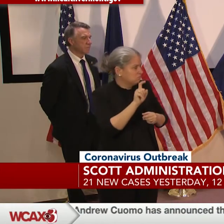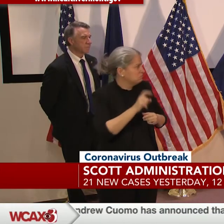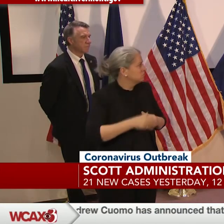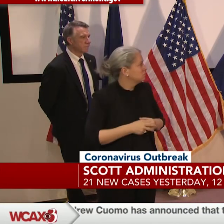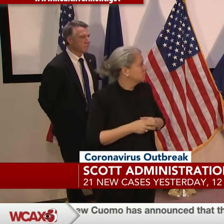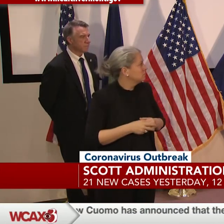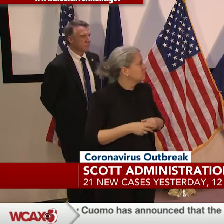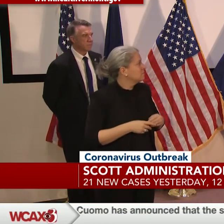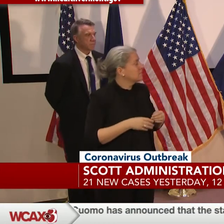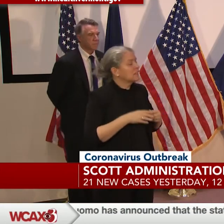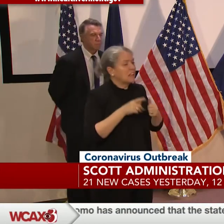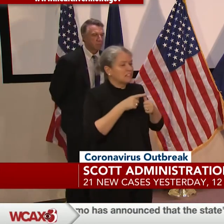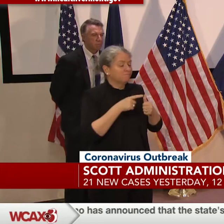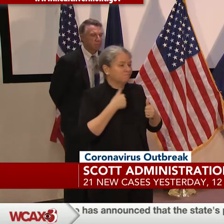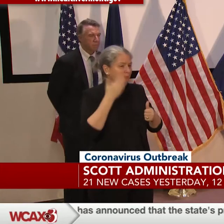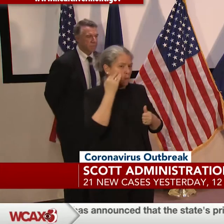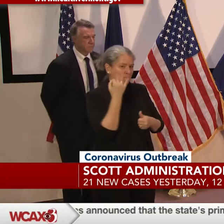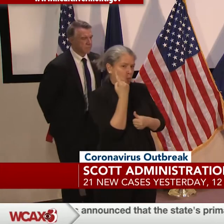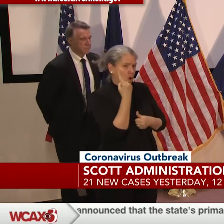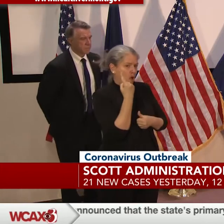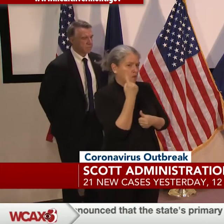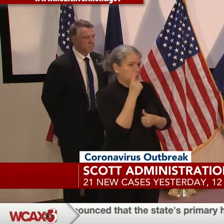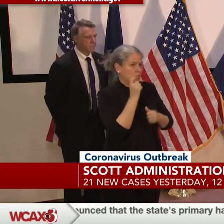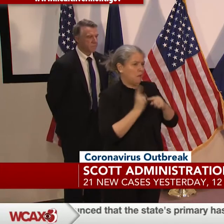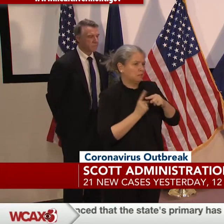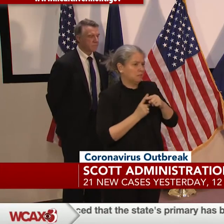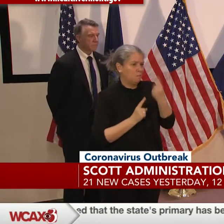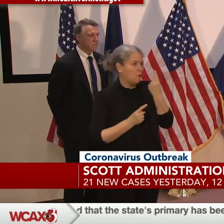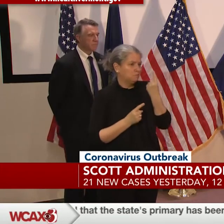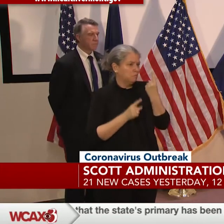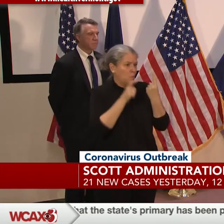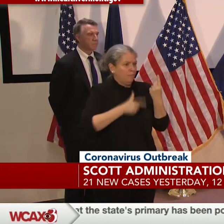So number one, I'm aware of one that has tested positive.